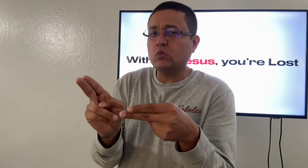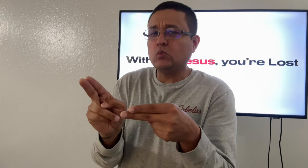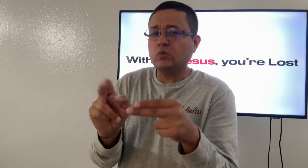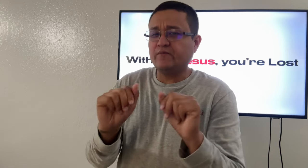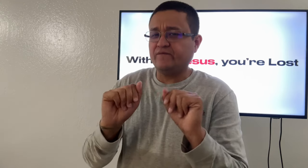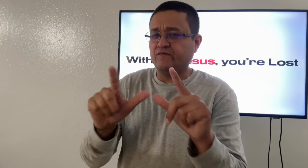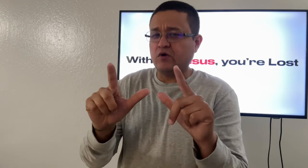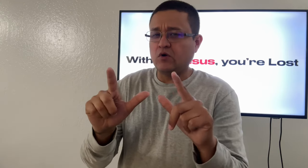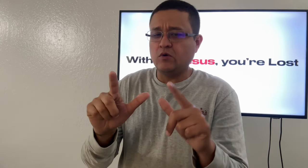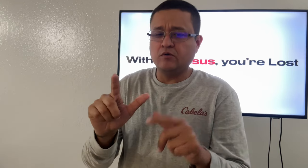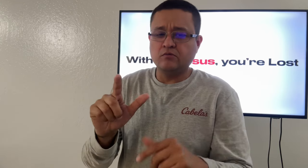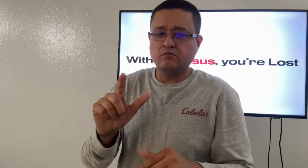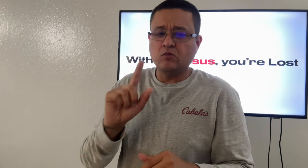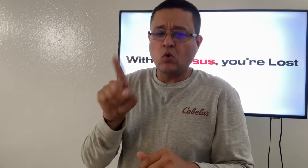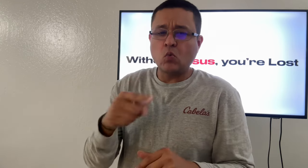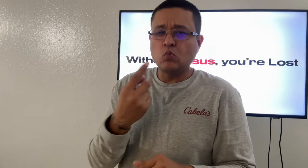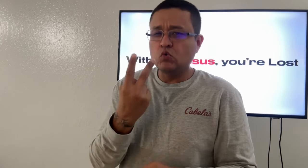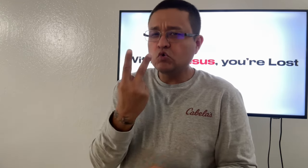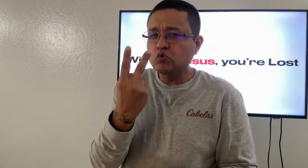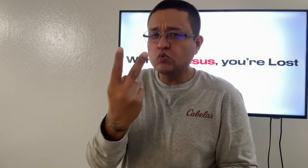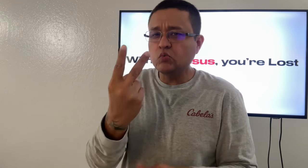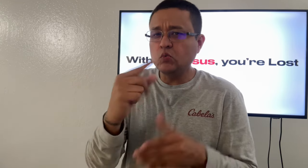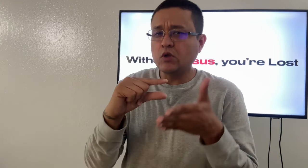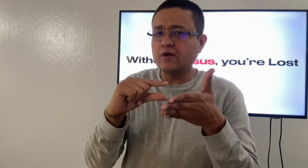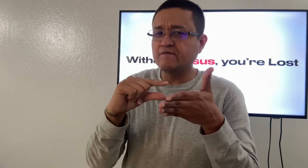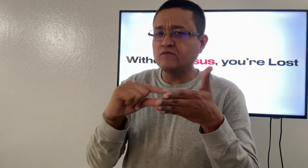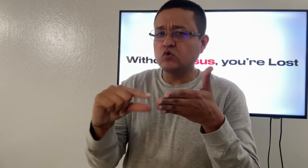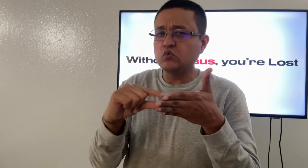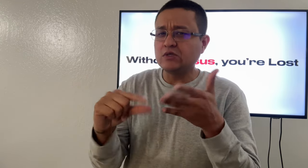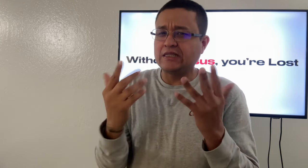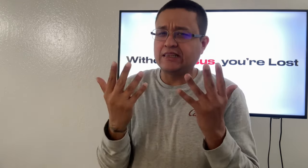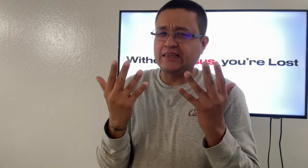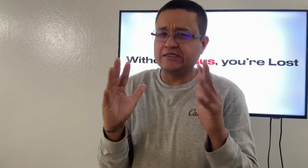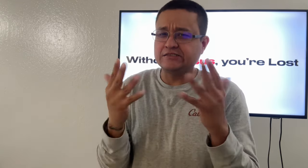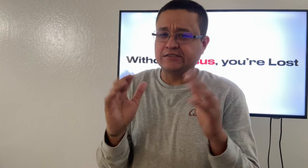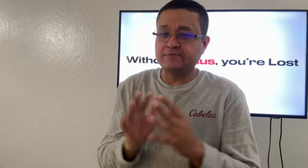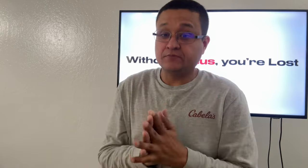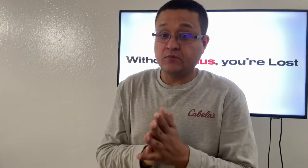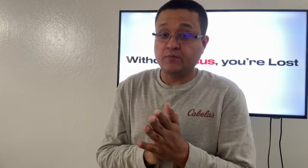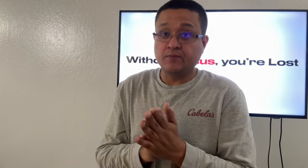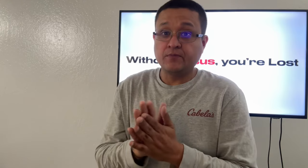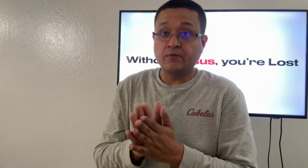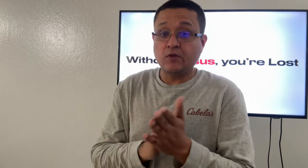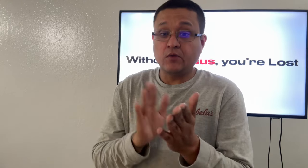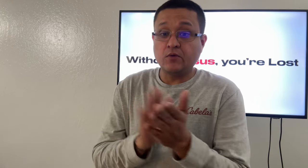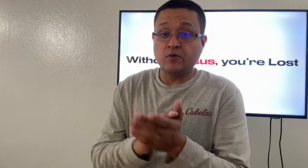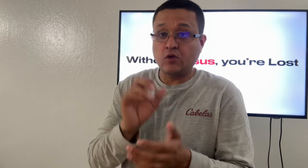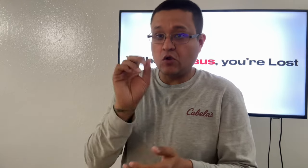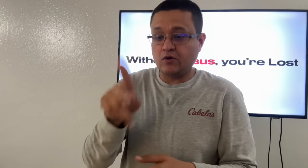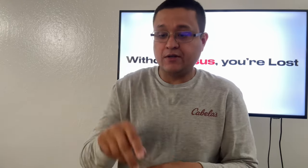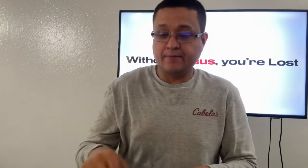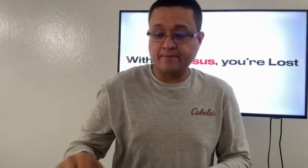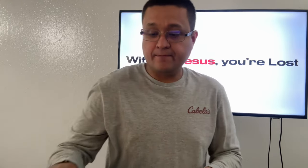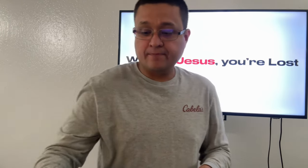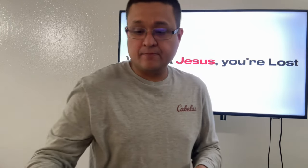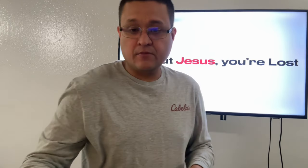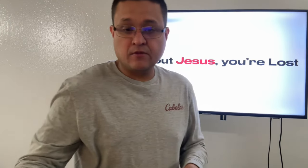There's a gentleman I was talking to on Marco Polo when he discussed the different things, and I decided to go ahead and make a short blog about